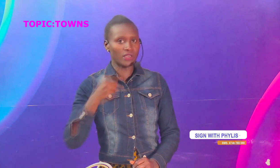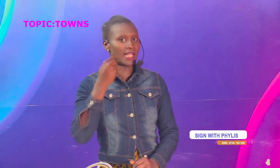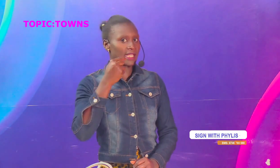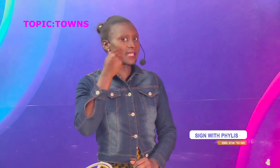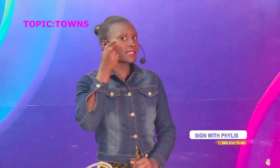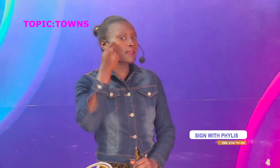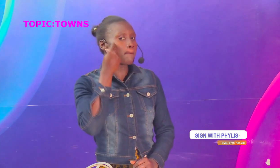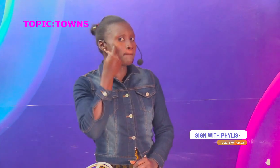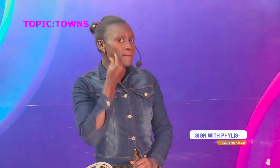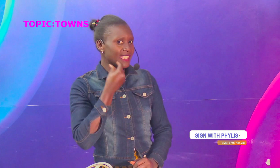this. Maseno.